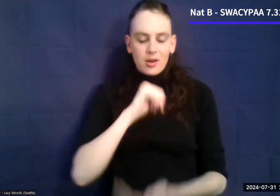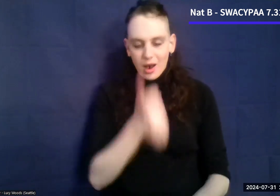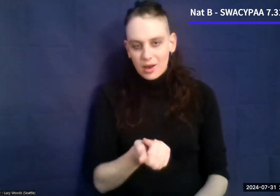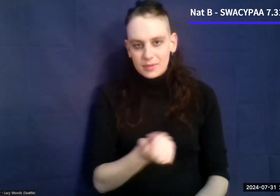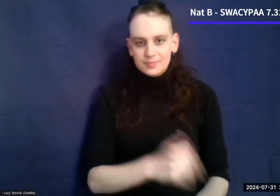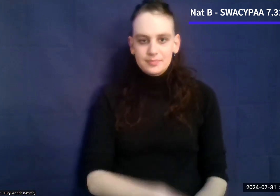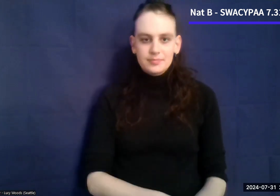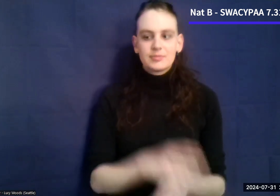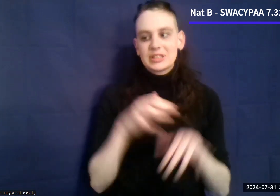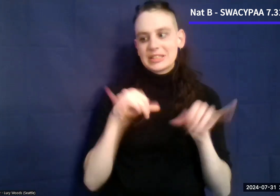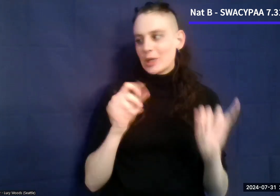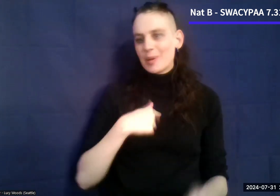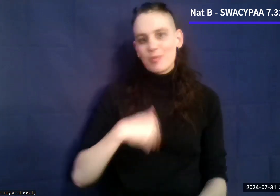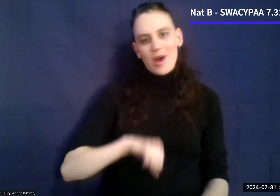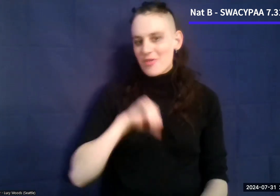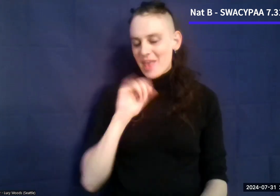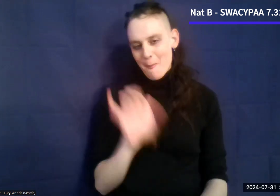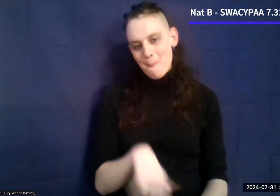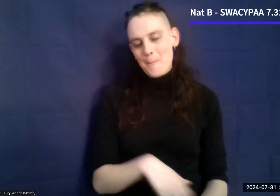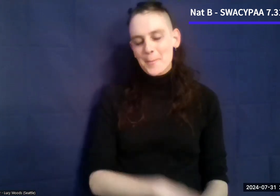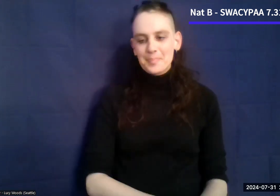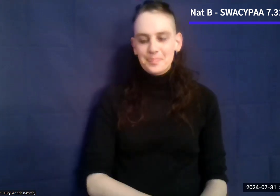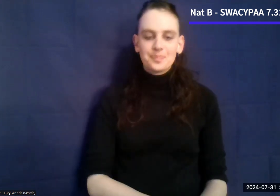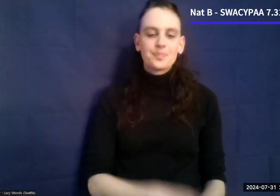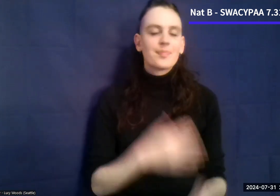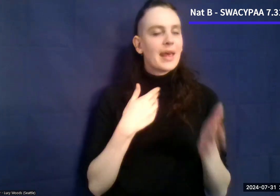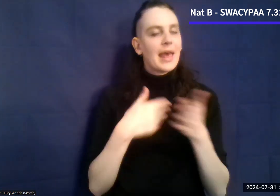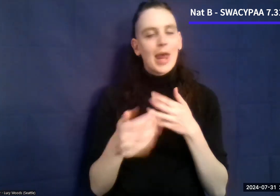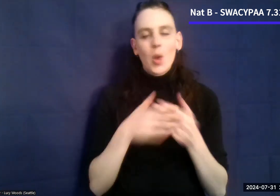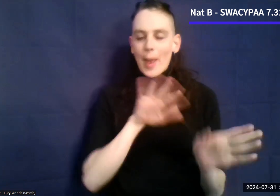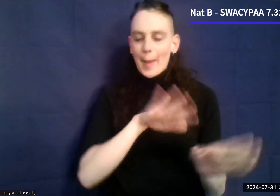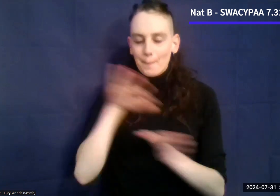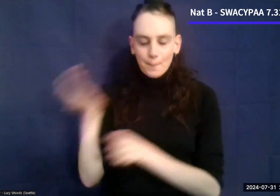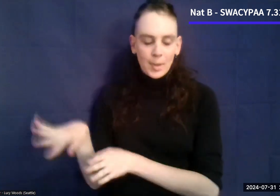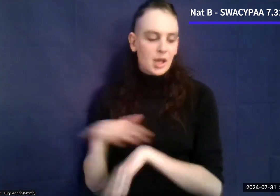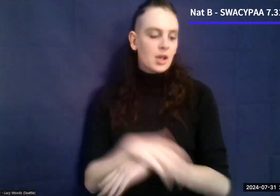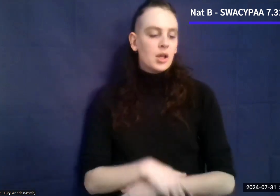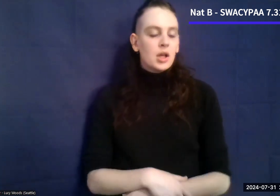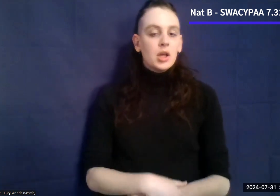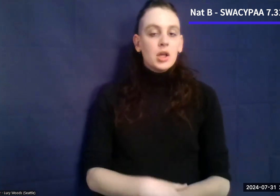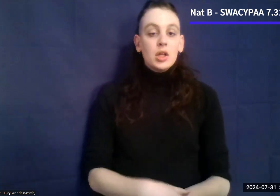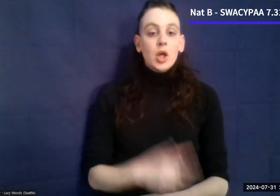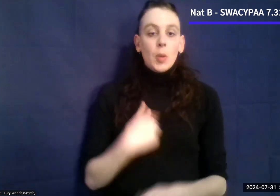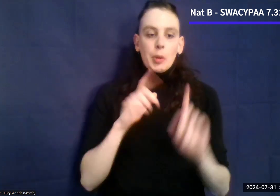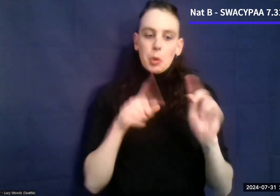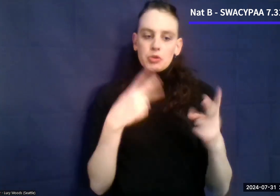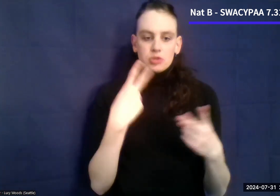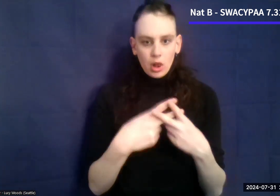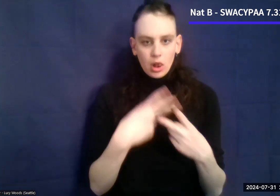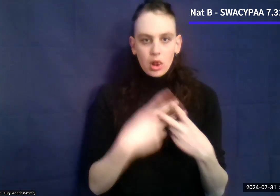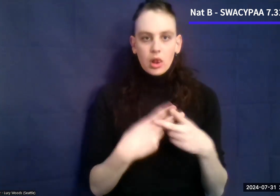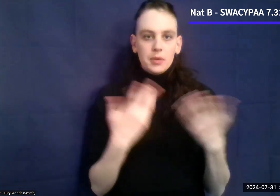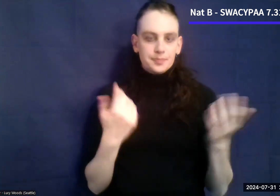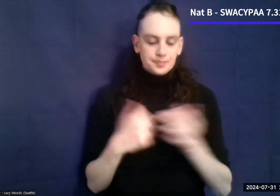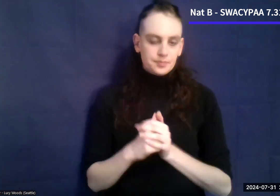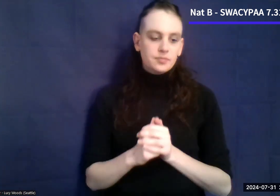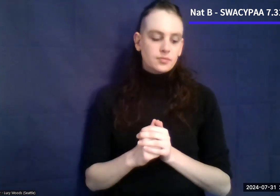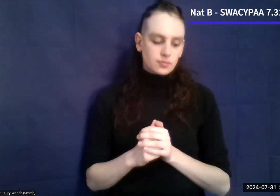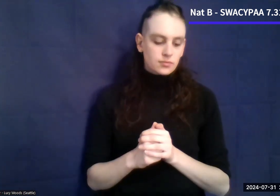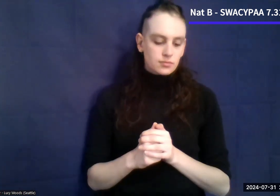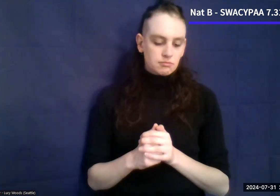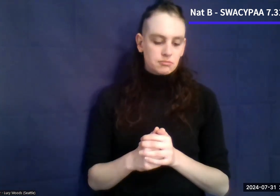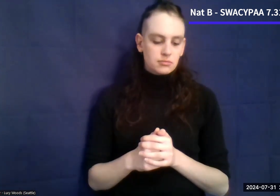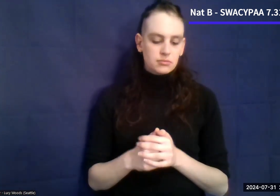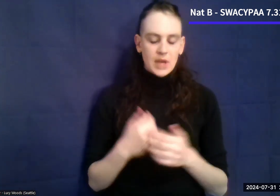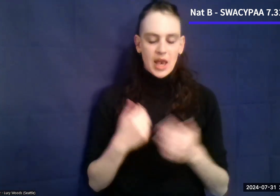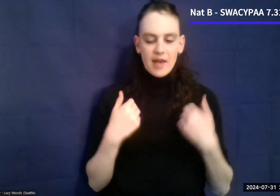Still proud. Uh, anyway, so went to the little jail cell. Had a